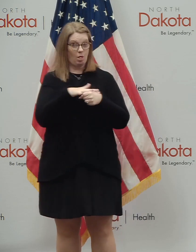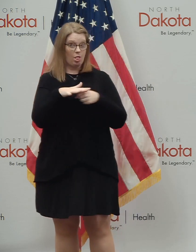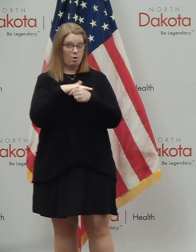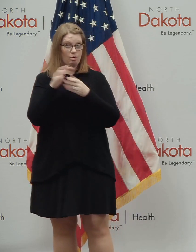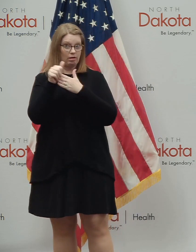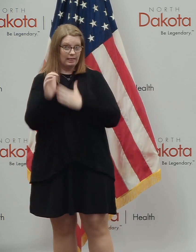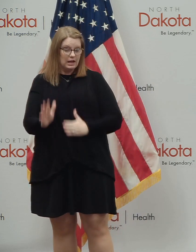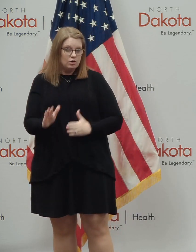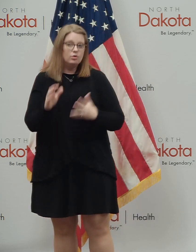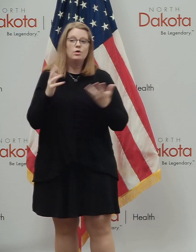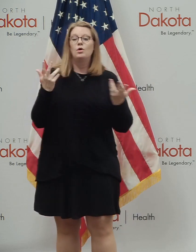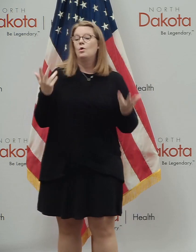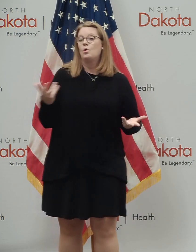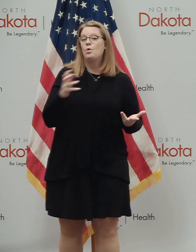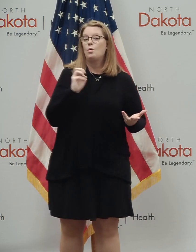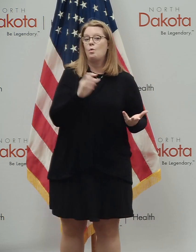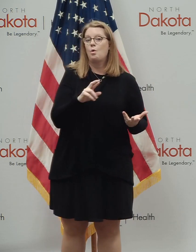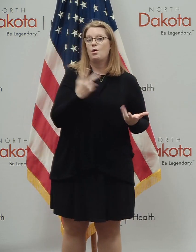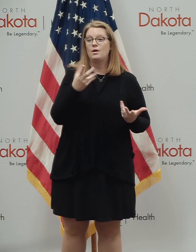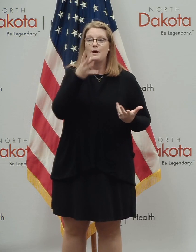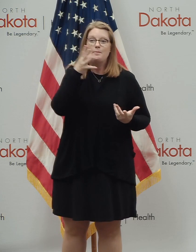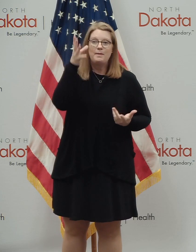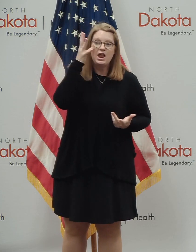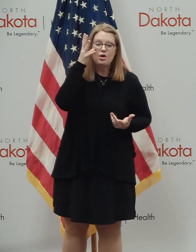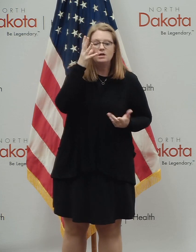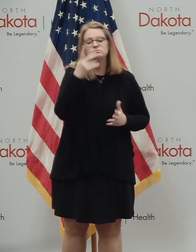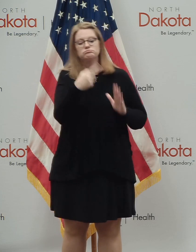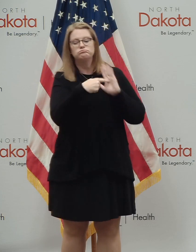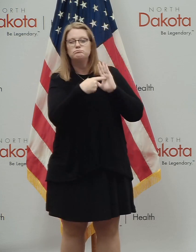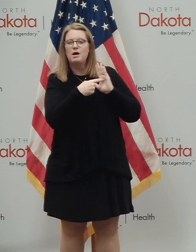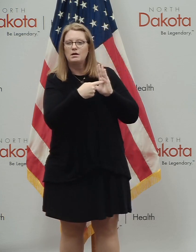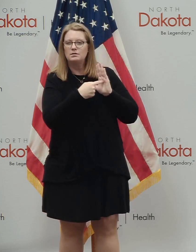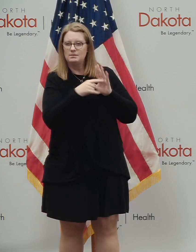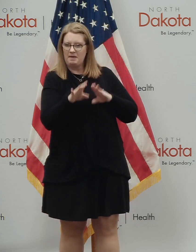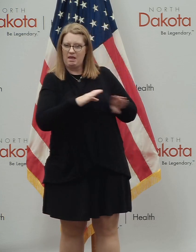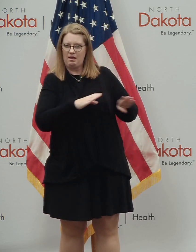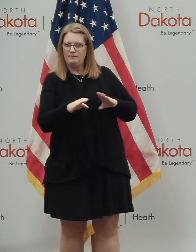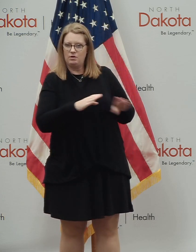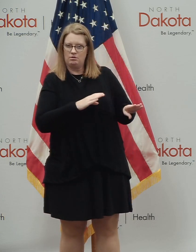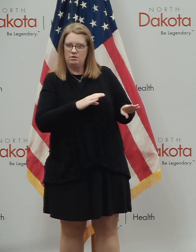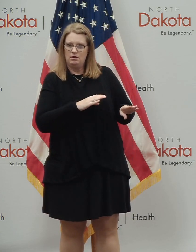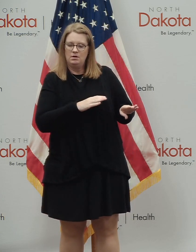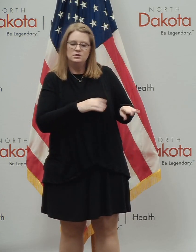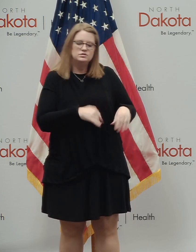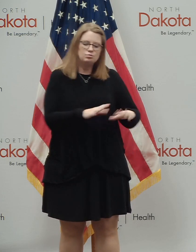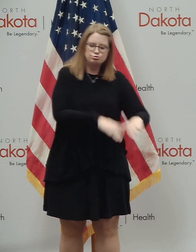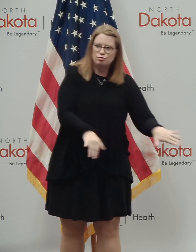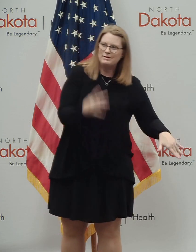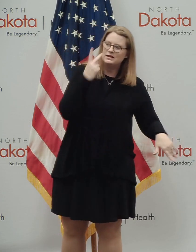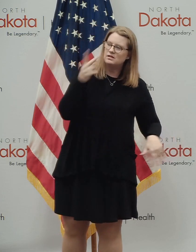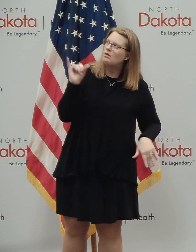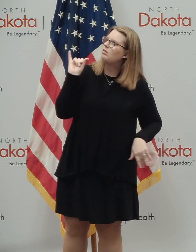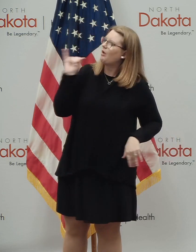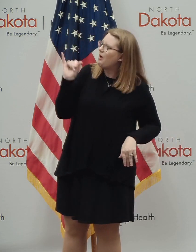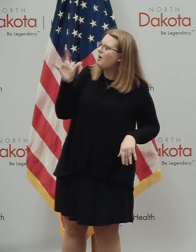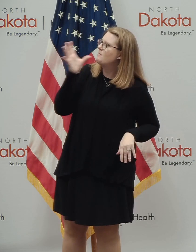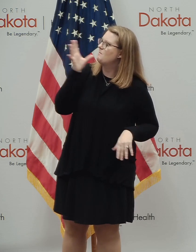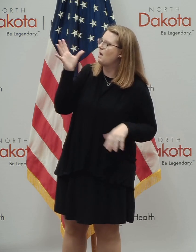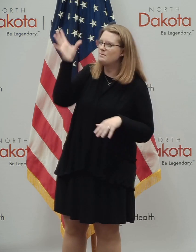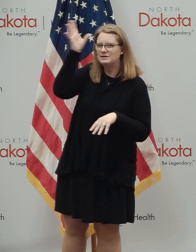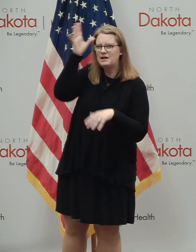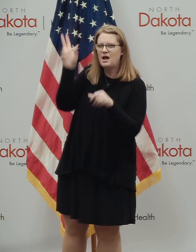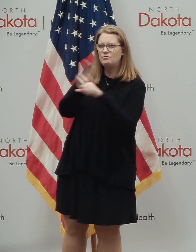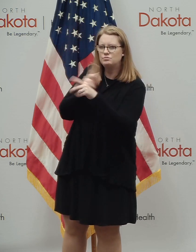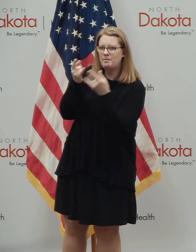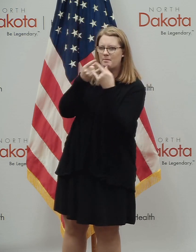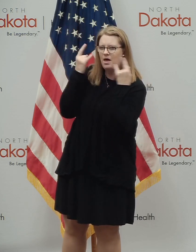leader or whether we're just a parent that's a role model for our children. We each can do things every day. The